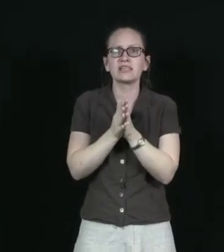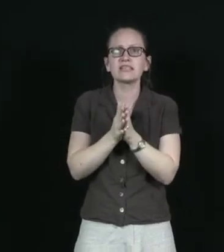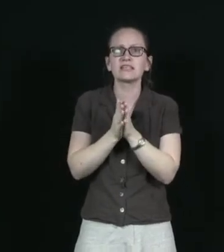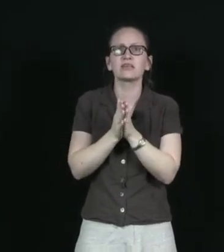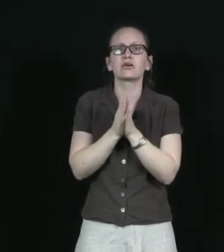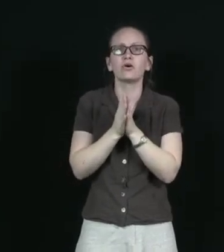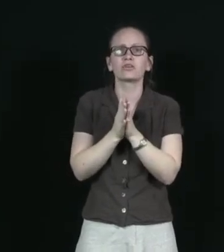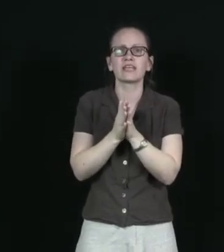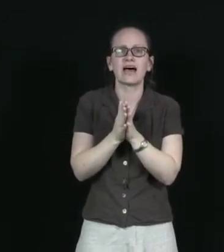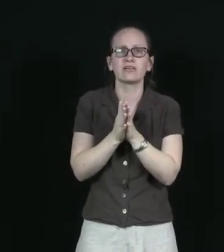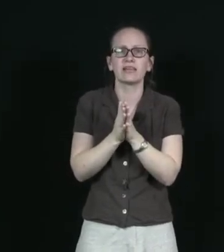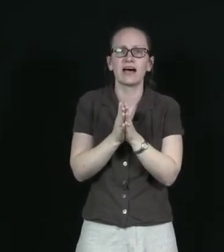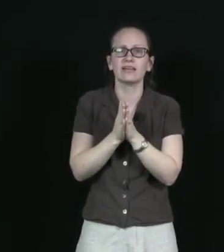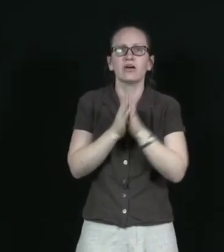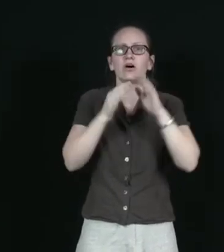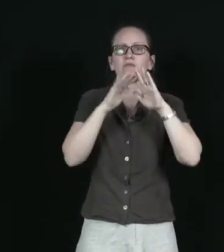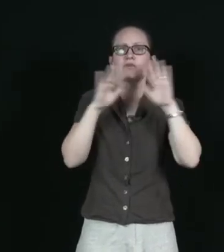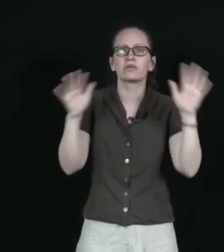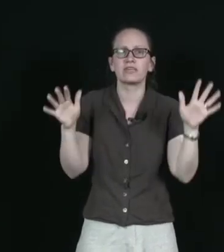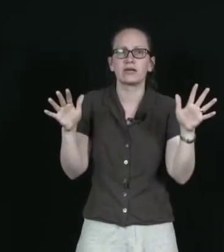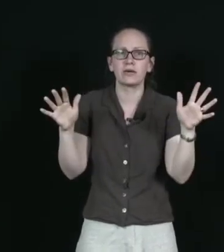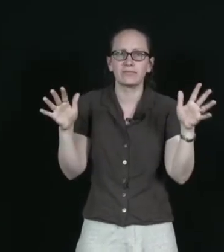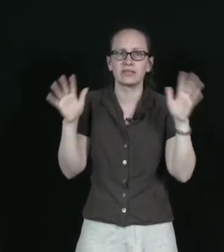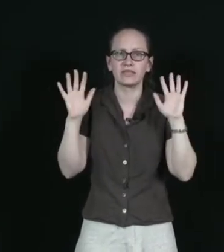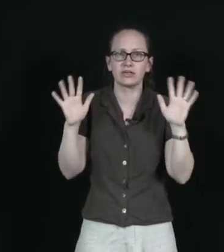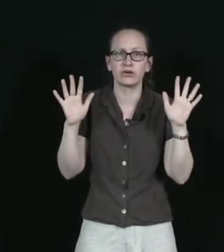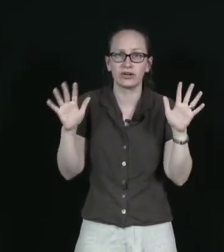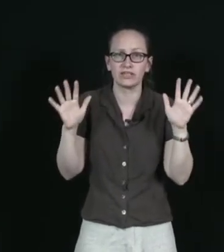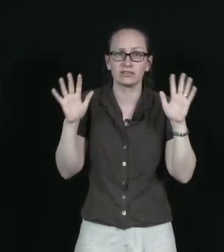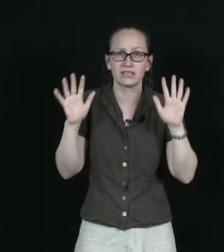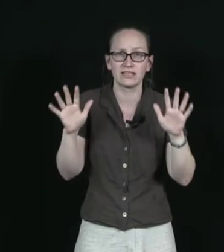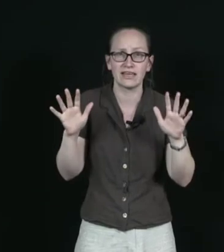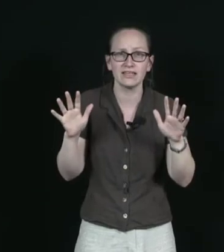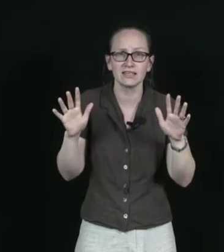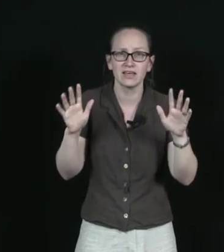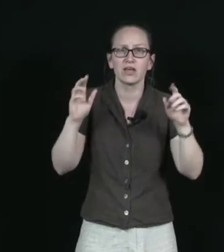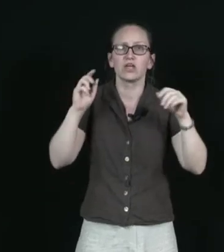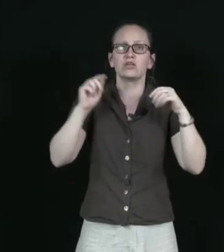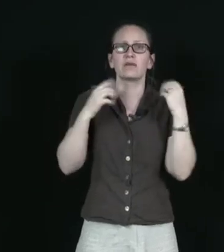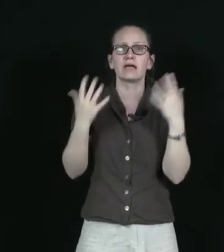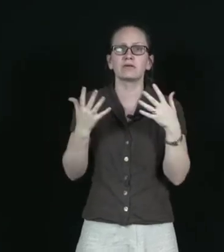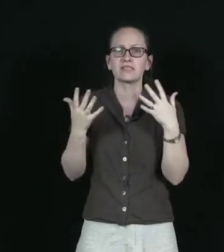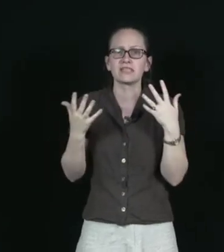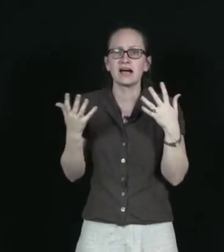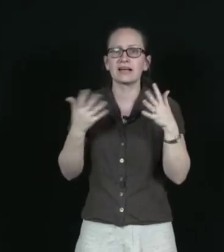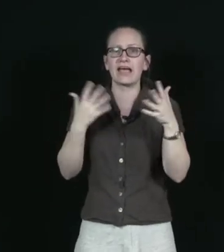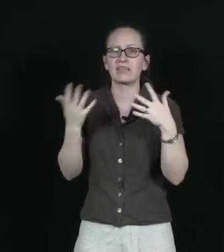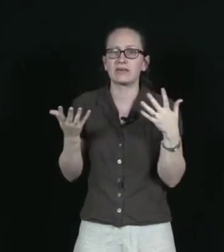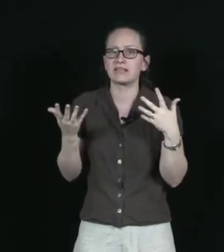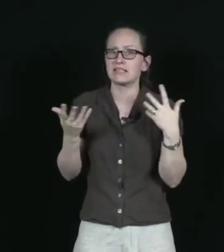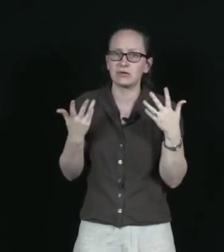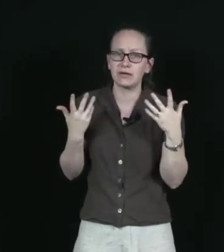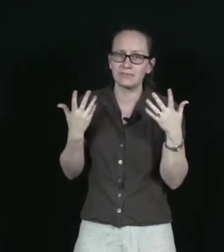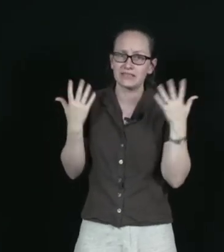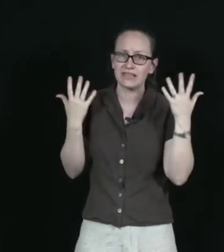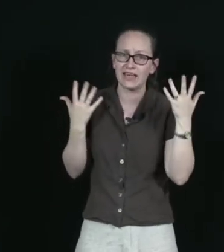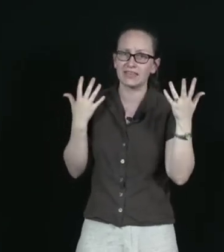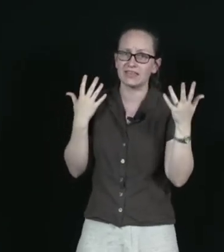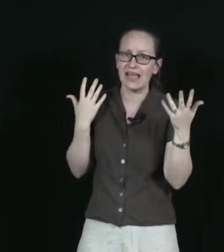list in the course outline of all the equipment that you're going to need. You may want to start gathering this equipment together